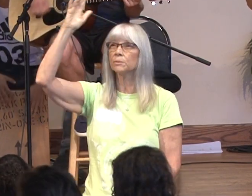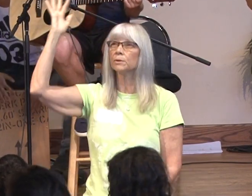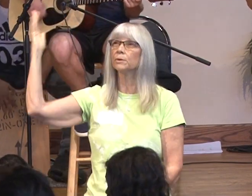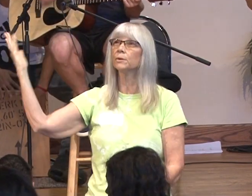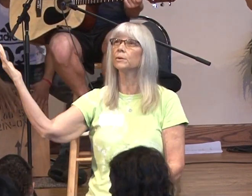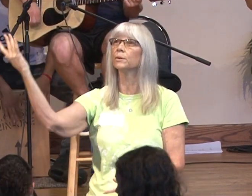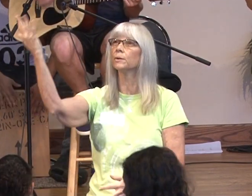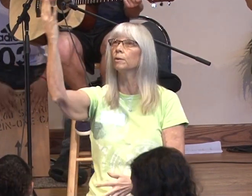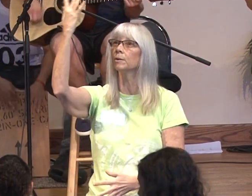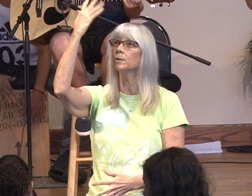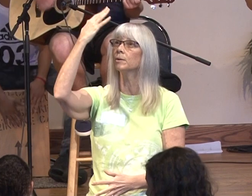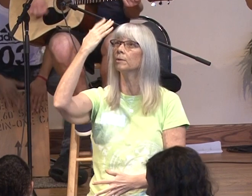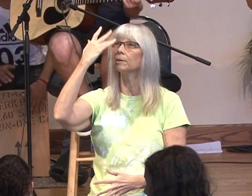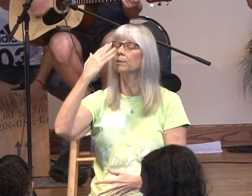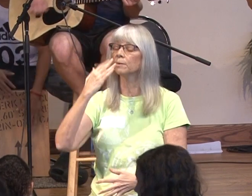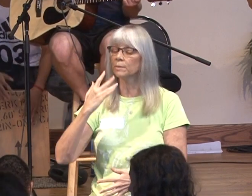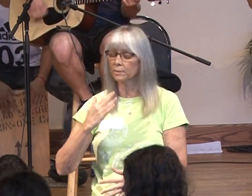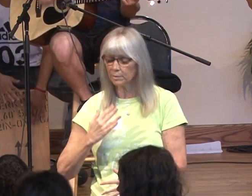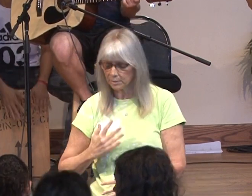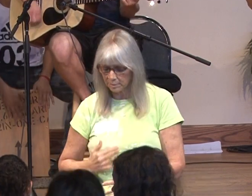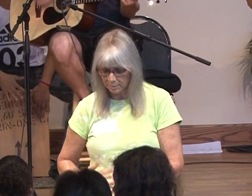shine